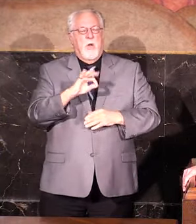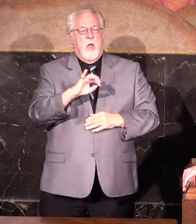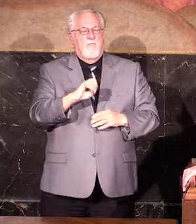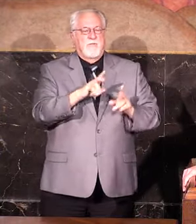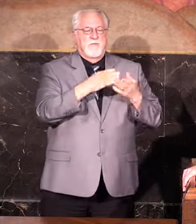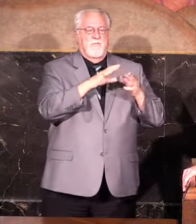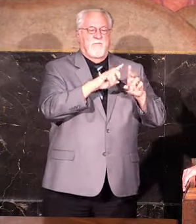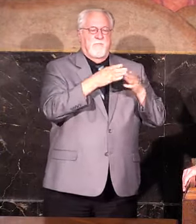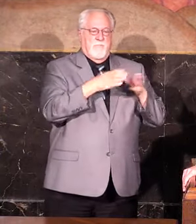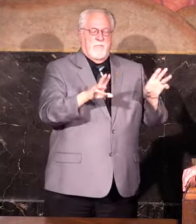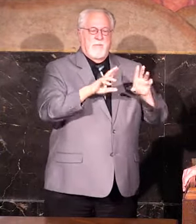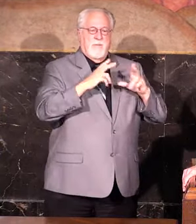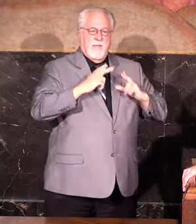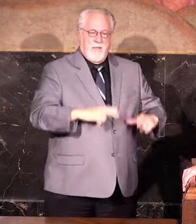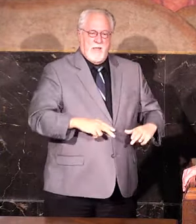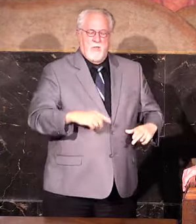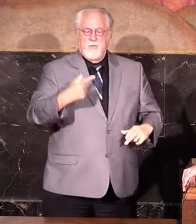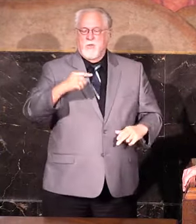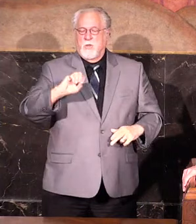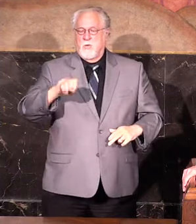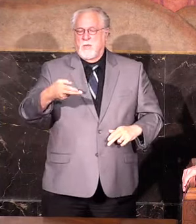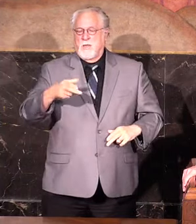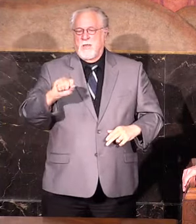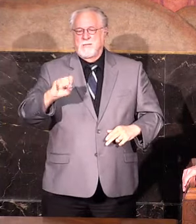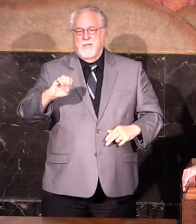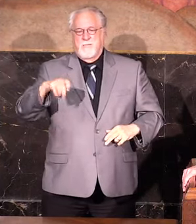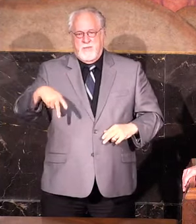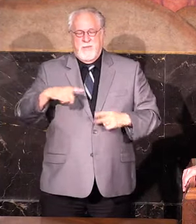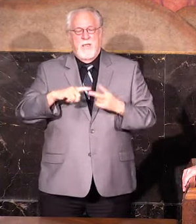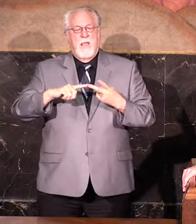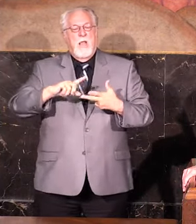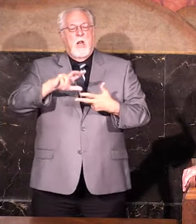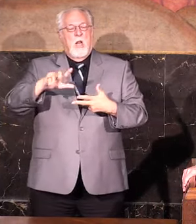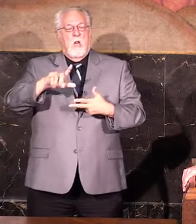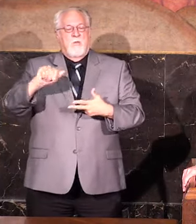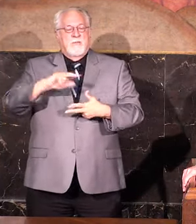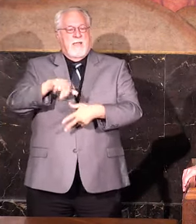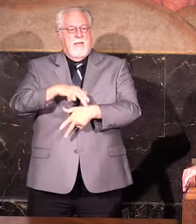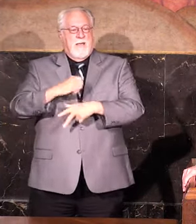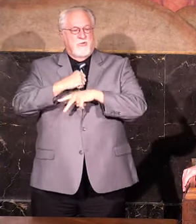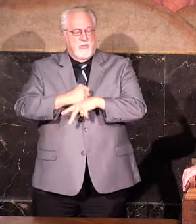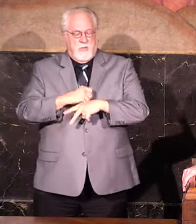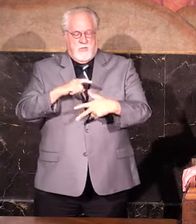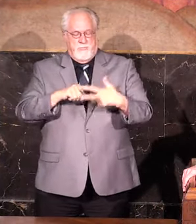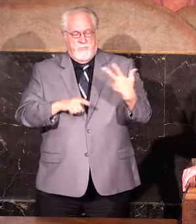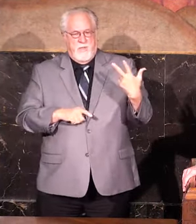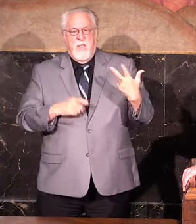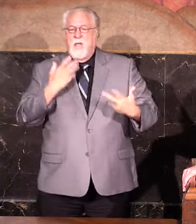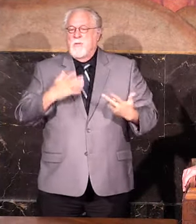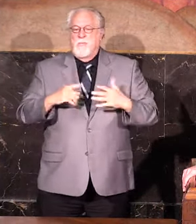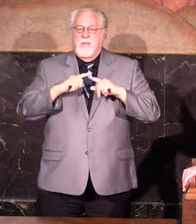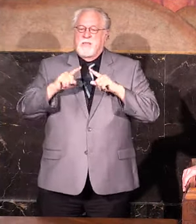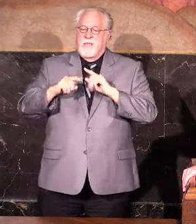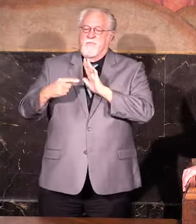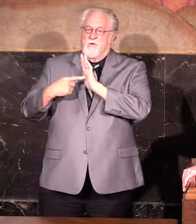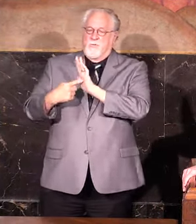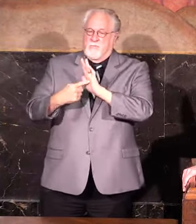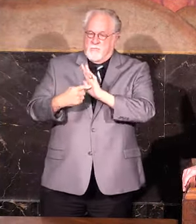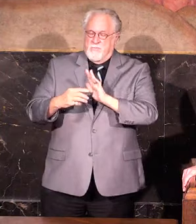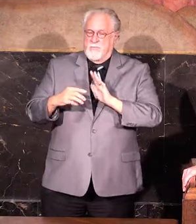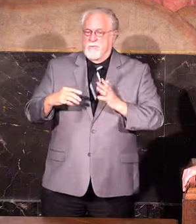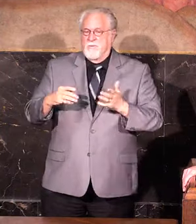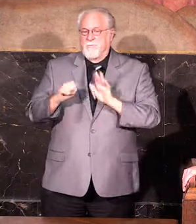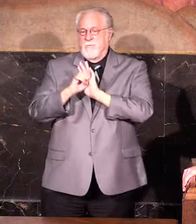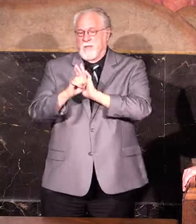Health, GOSEP, and the Louisiana National Guard. There may be multiple models, but the one that's most